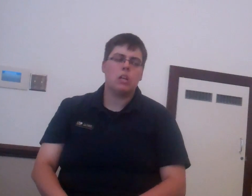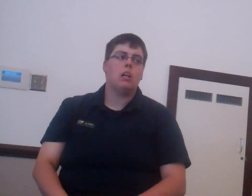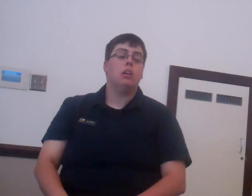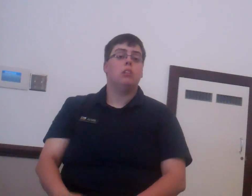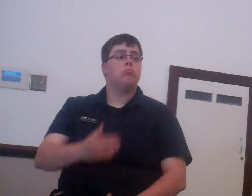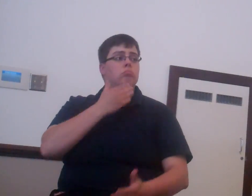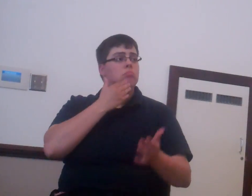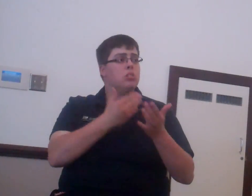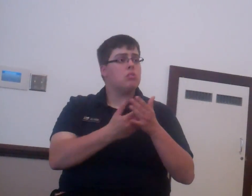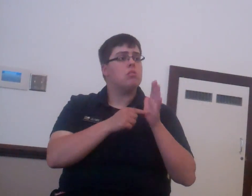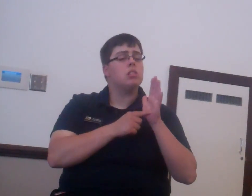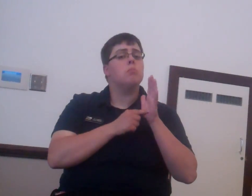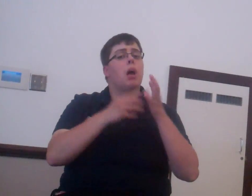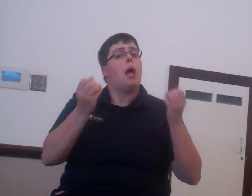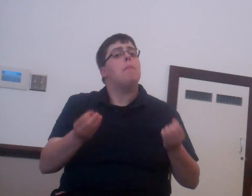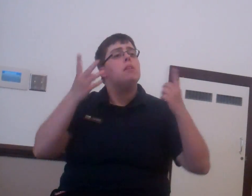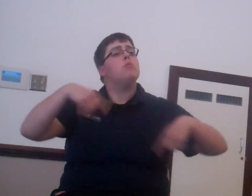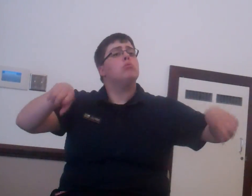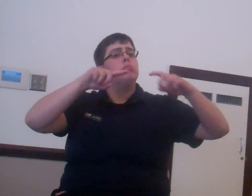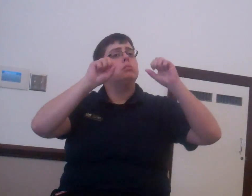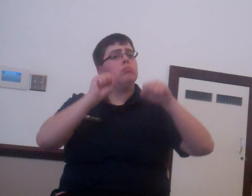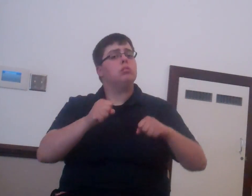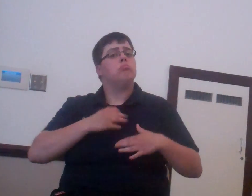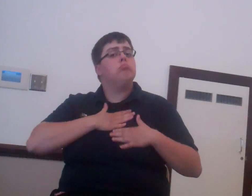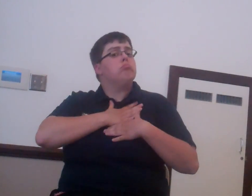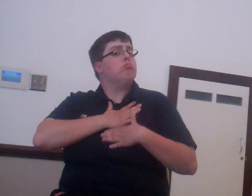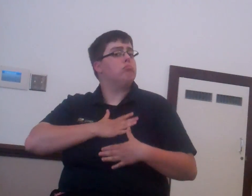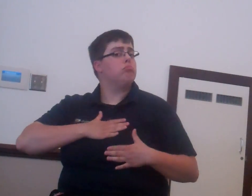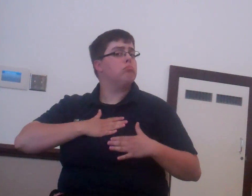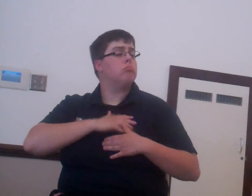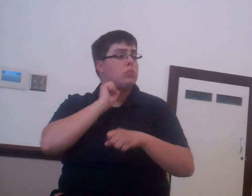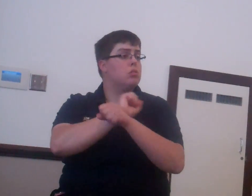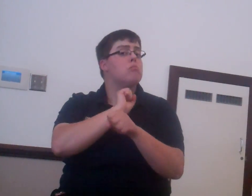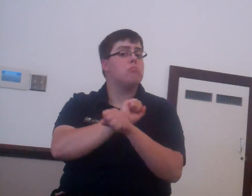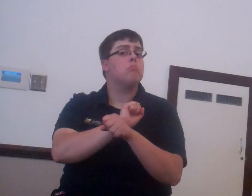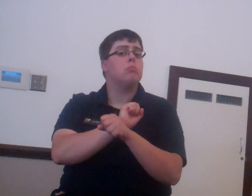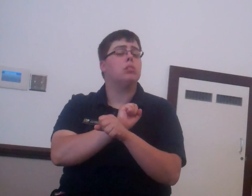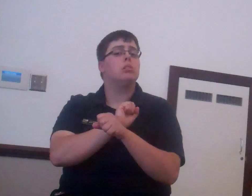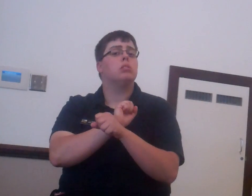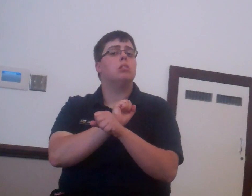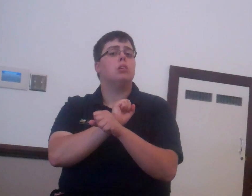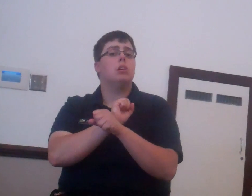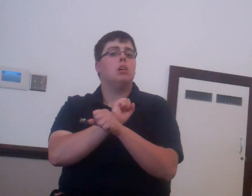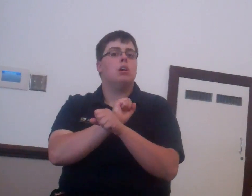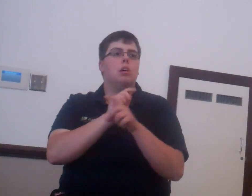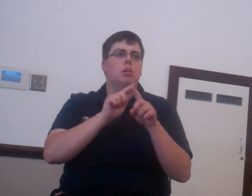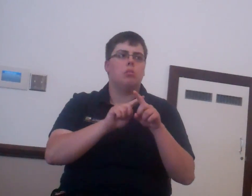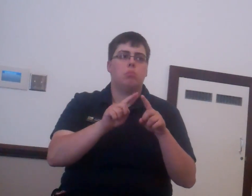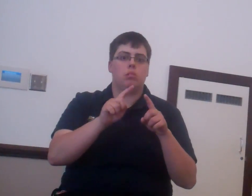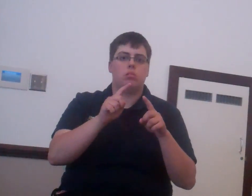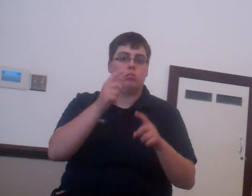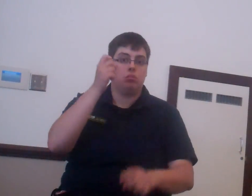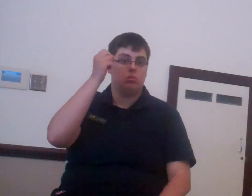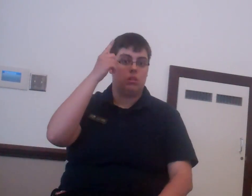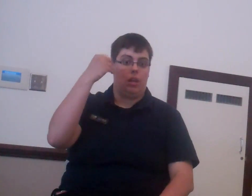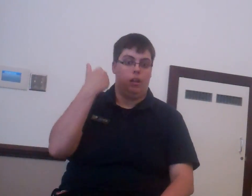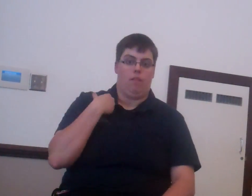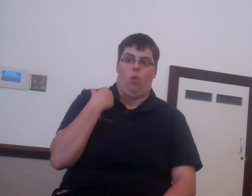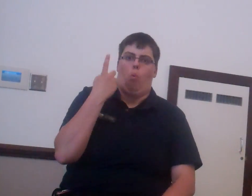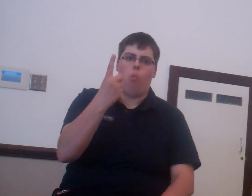job that theoretically you should enjoy, that should be kind of like a nice, fun job to be at, but there's somebody there that makes it really unpleasant and